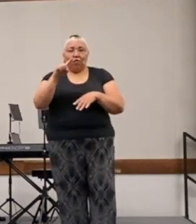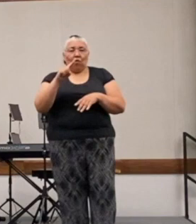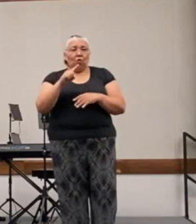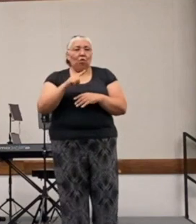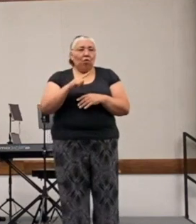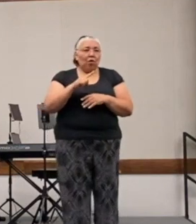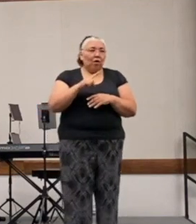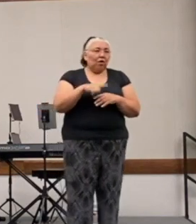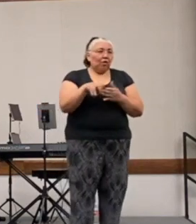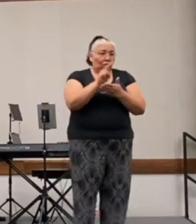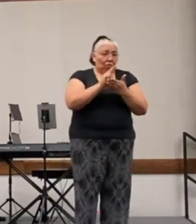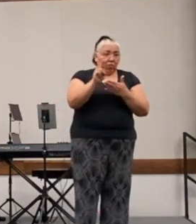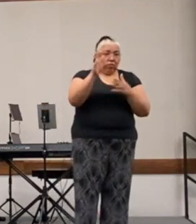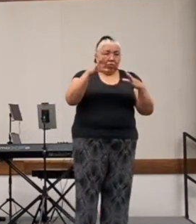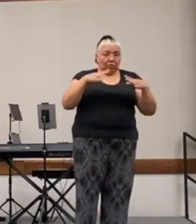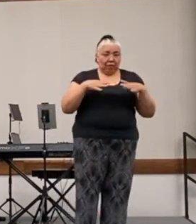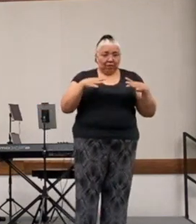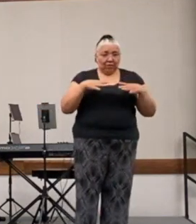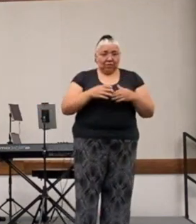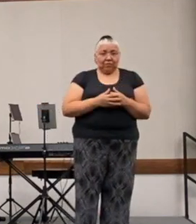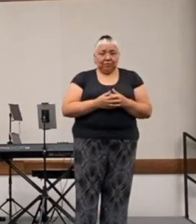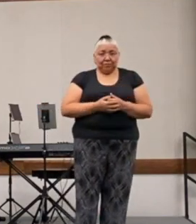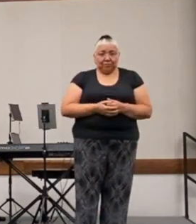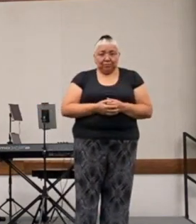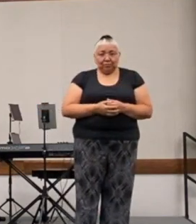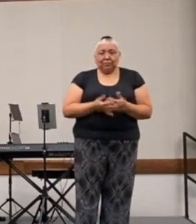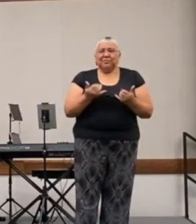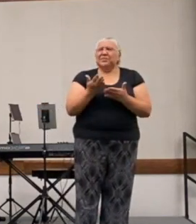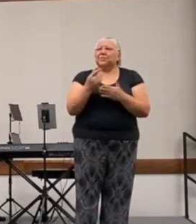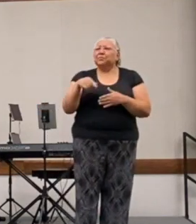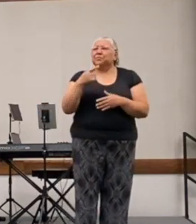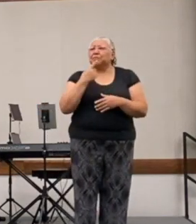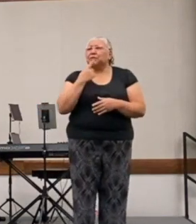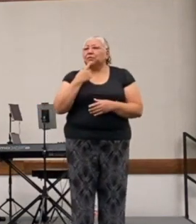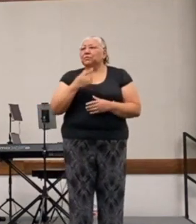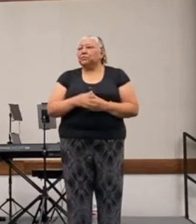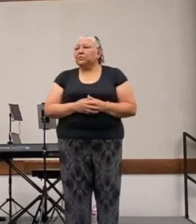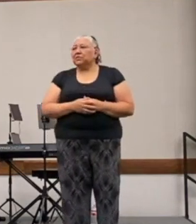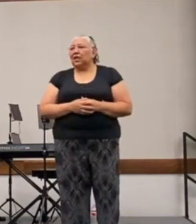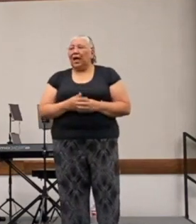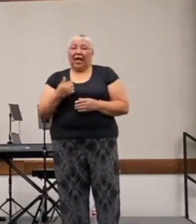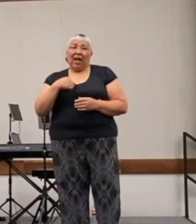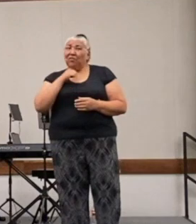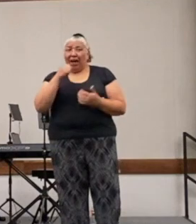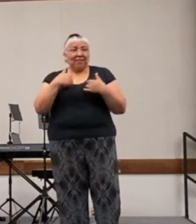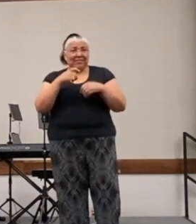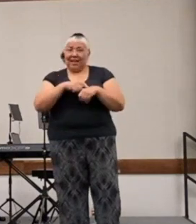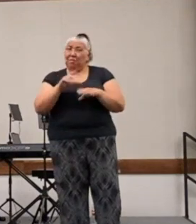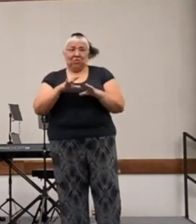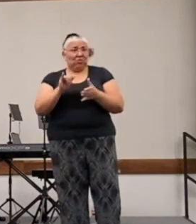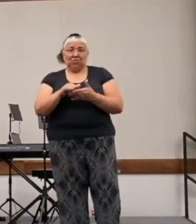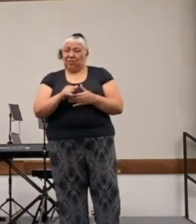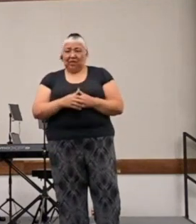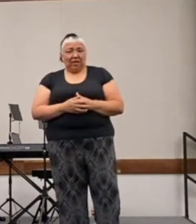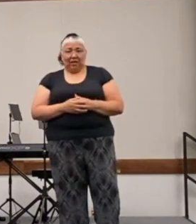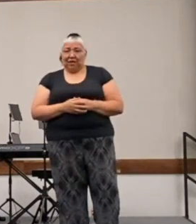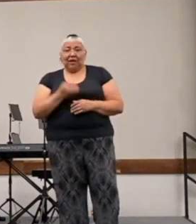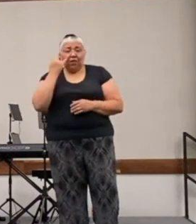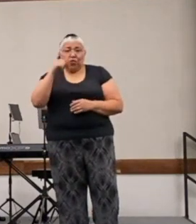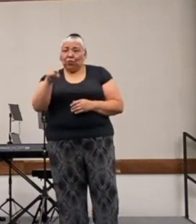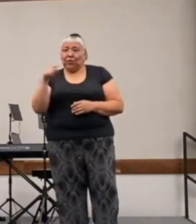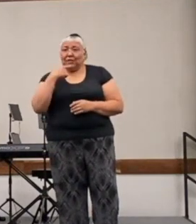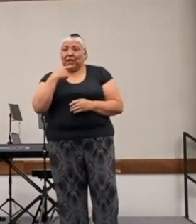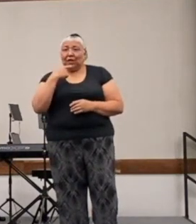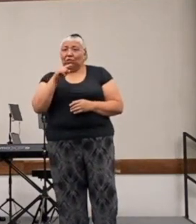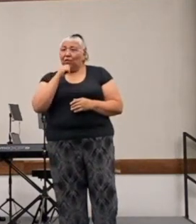rest. It is what I do. Now, some of you are saying, I don't have time to do that. Well, if you're saying you don't